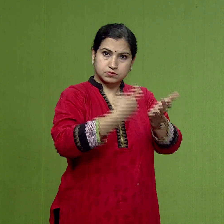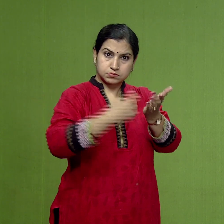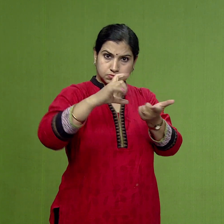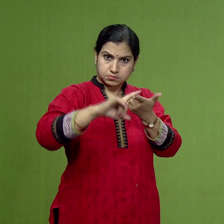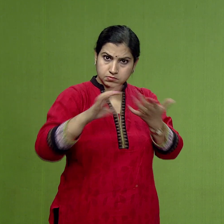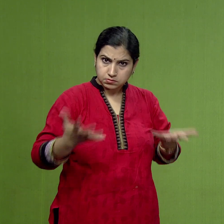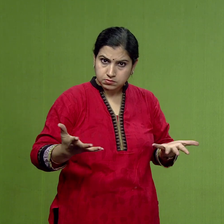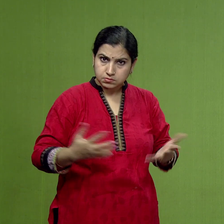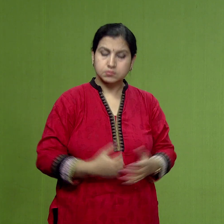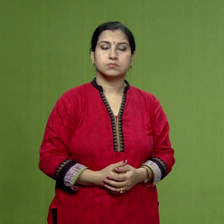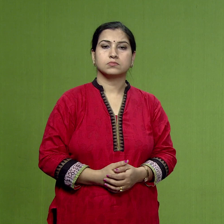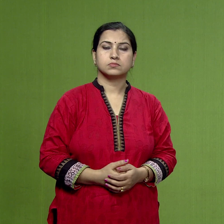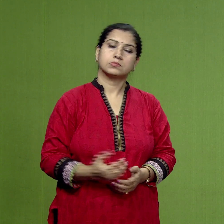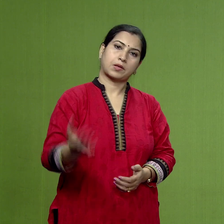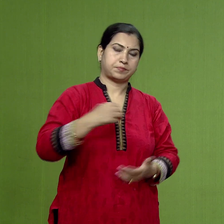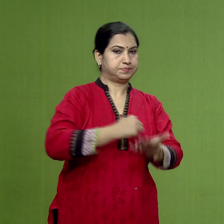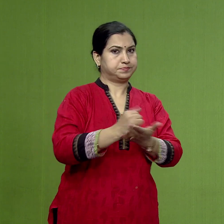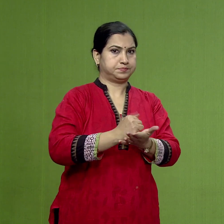Let's try to understand that.